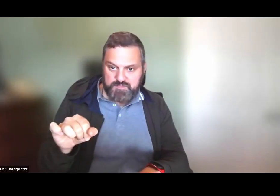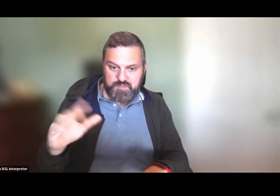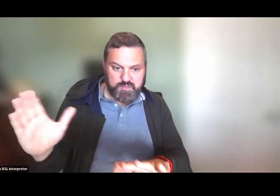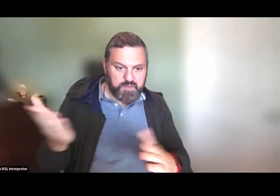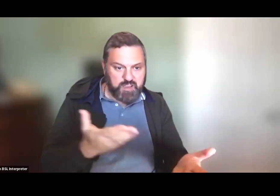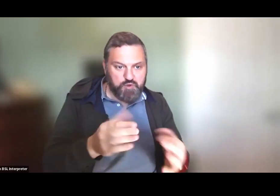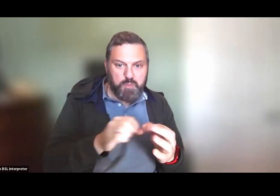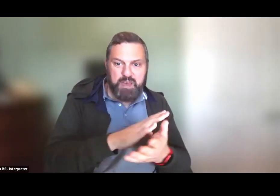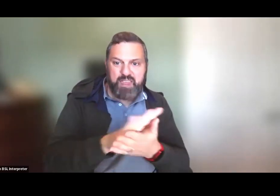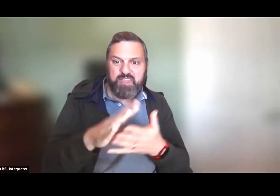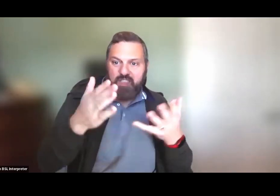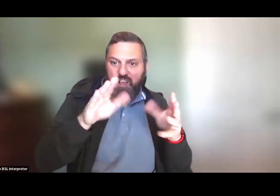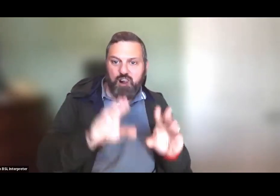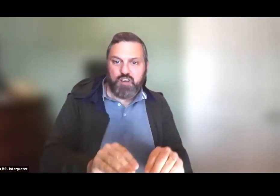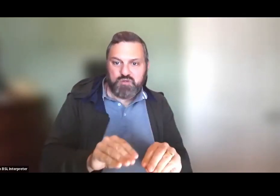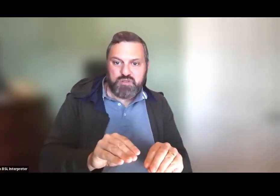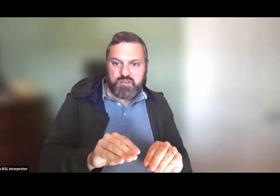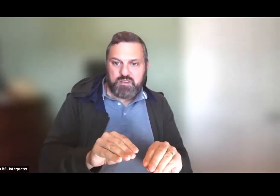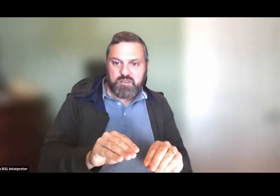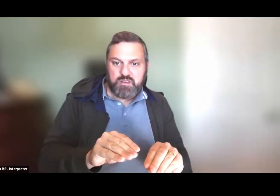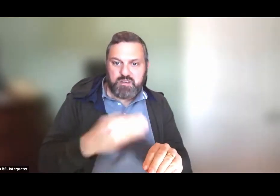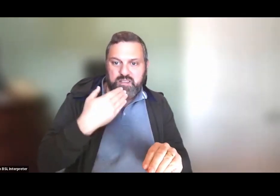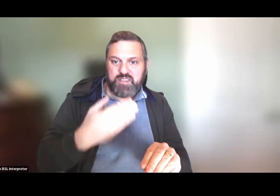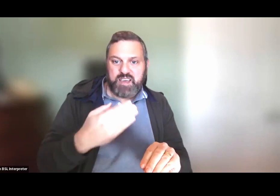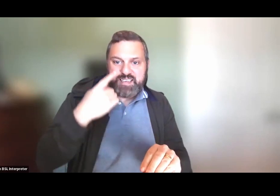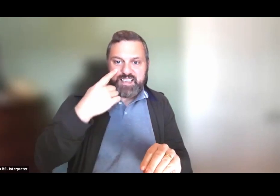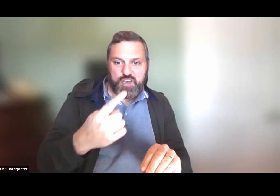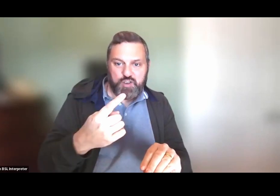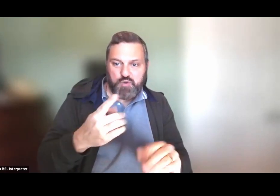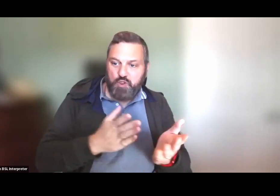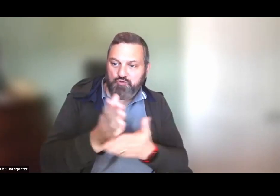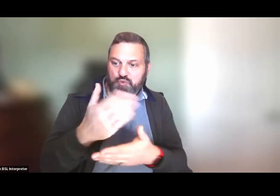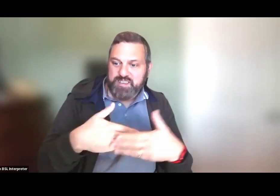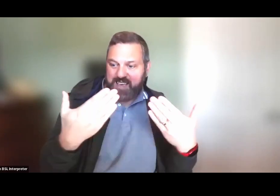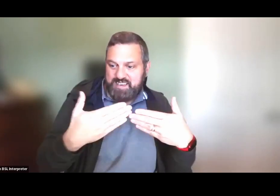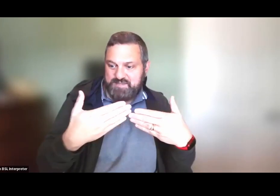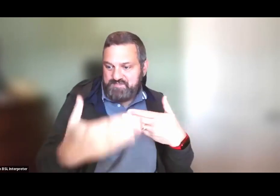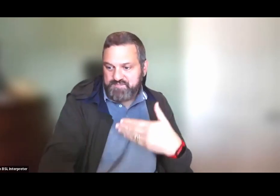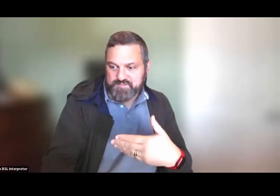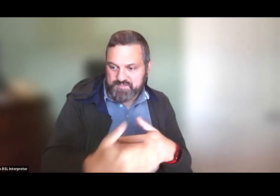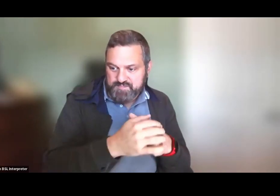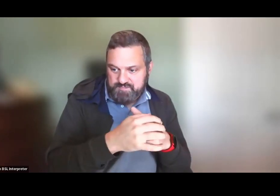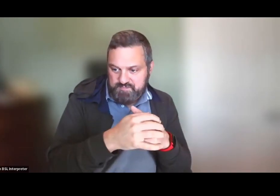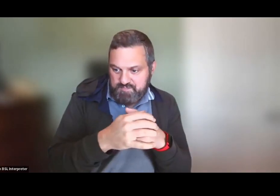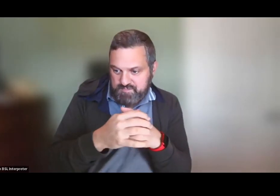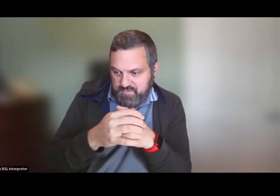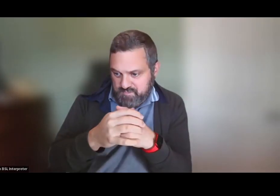Beth to close us out. And thanks a lot. We'll see you throughout the rest of the day. Have a great day.